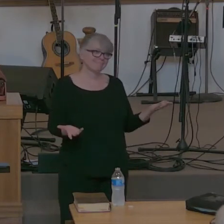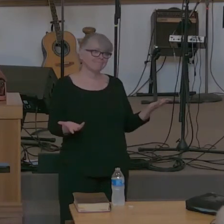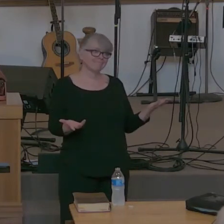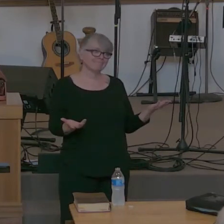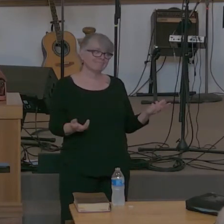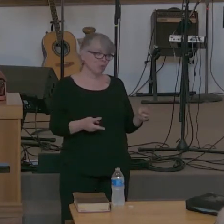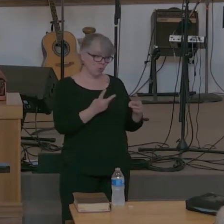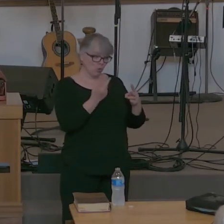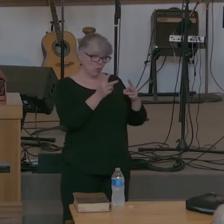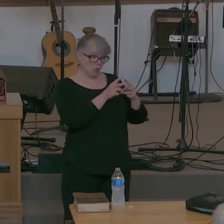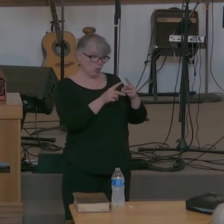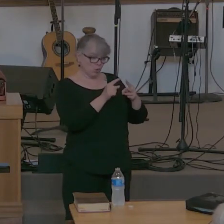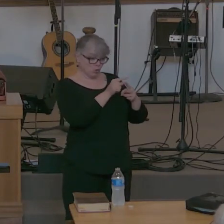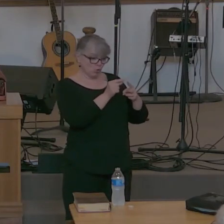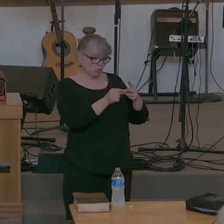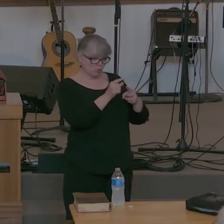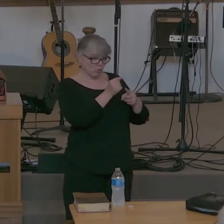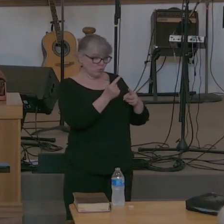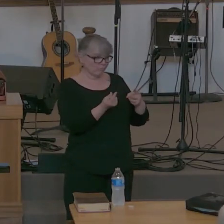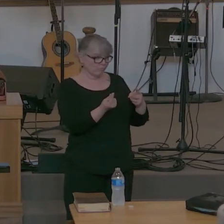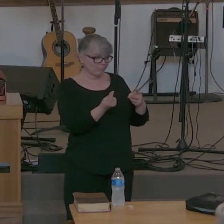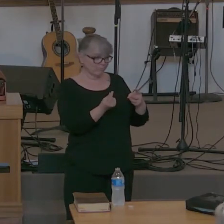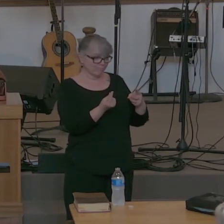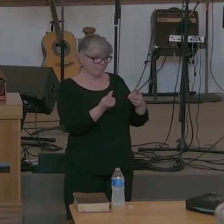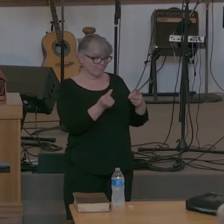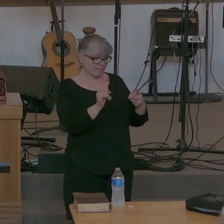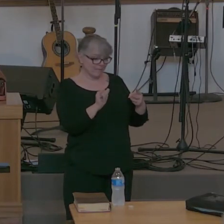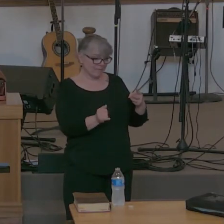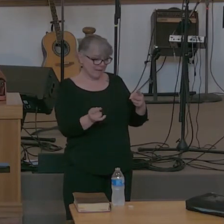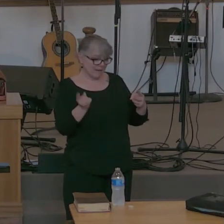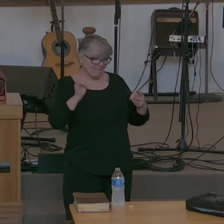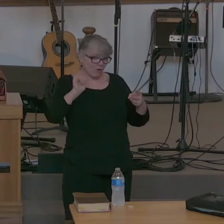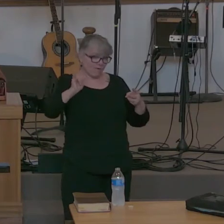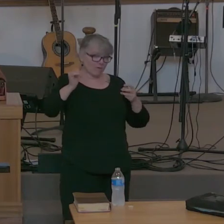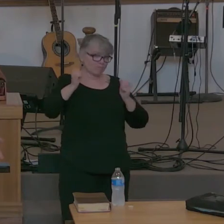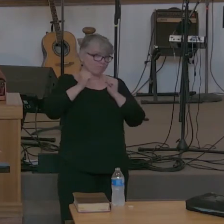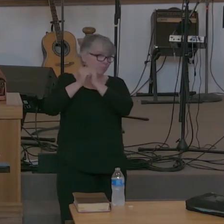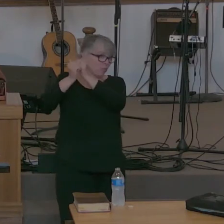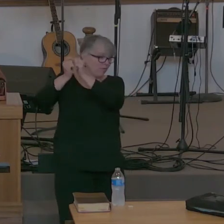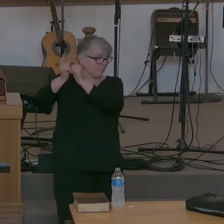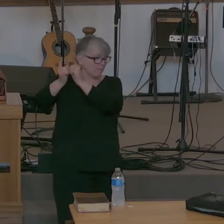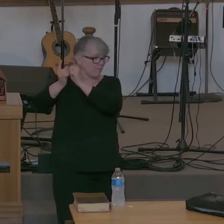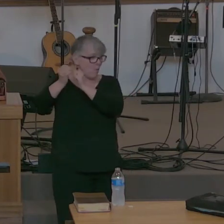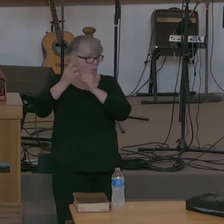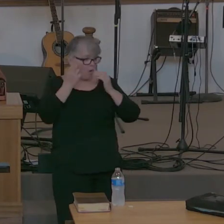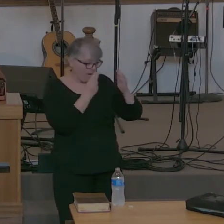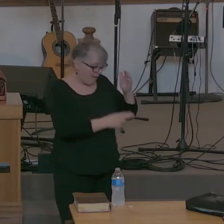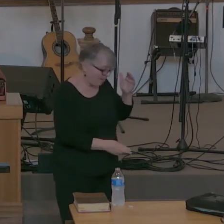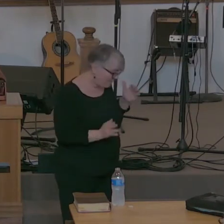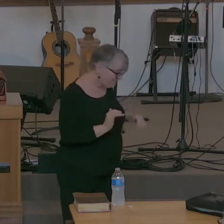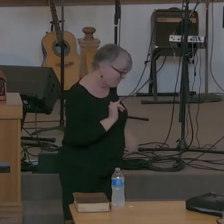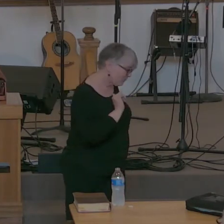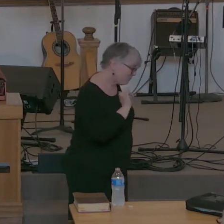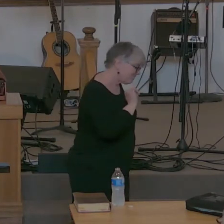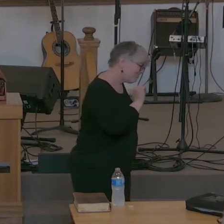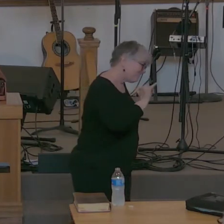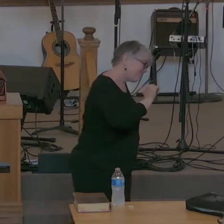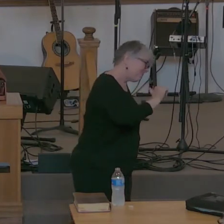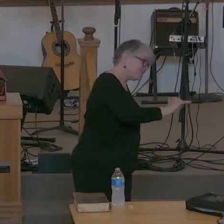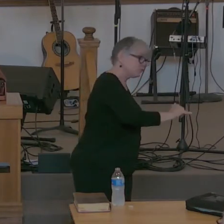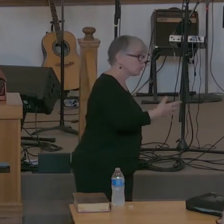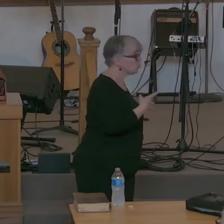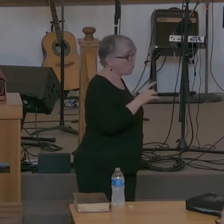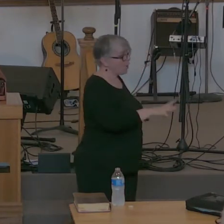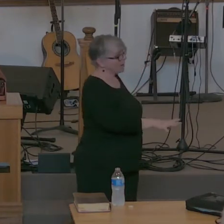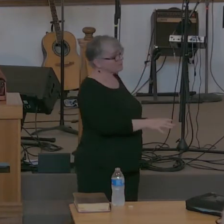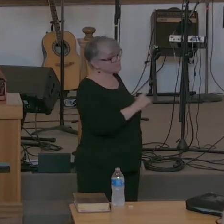there's only two places you're going to go. You're either going to spend eternity in God with heaven, or you're going to be down in hell for the rest of your life, and you ain't going to like it down